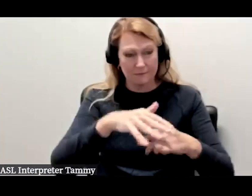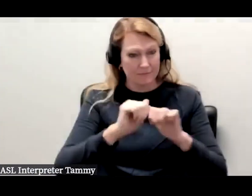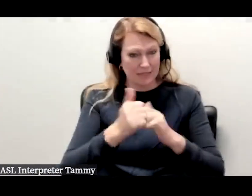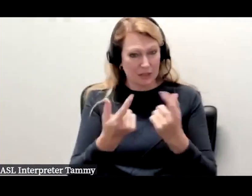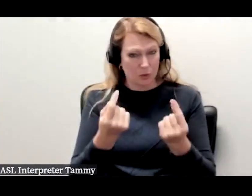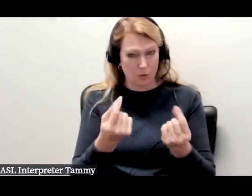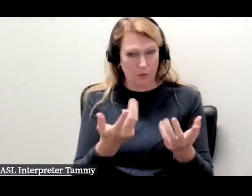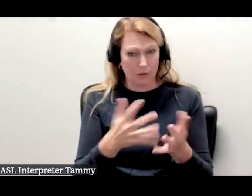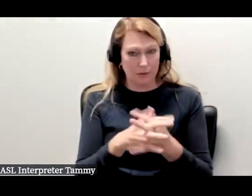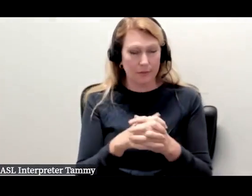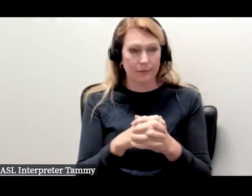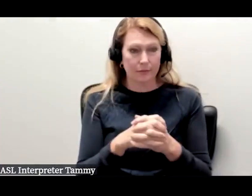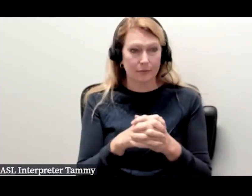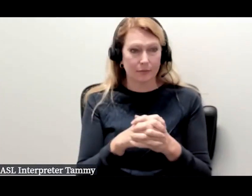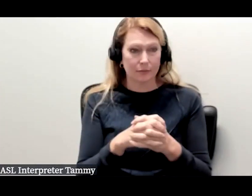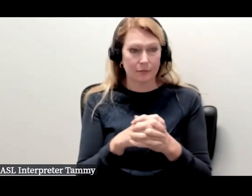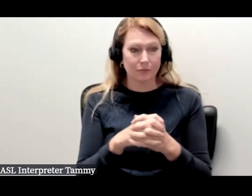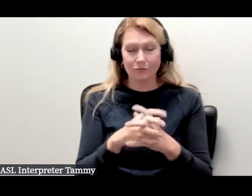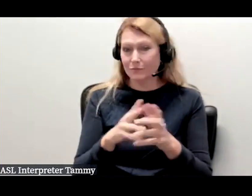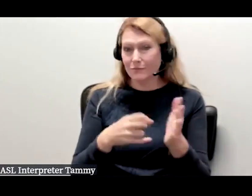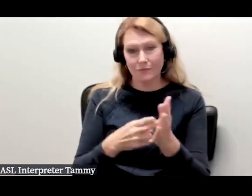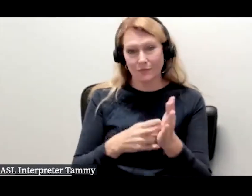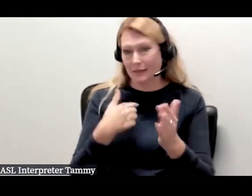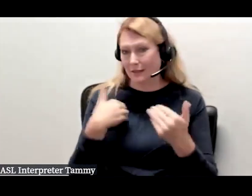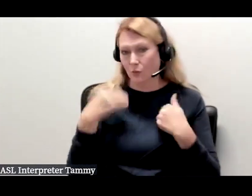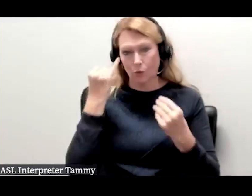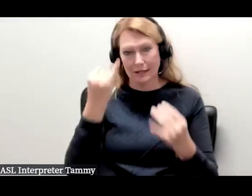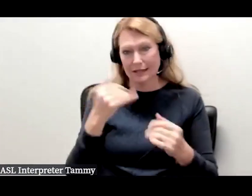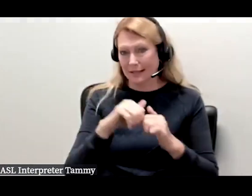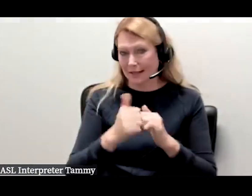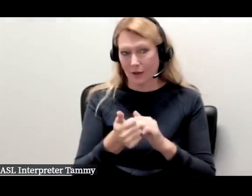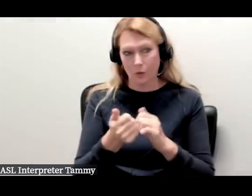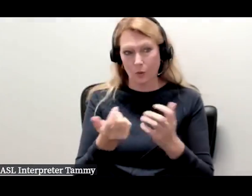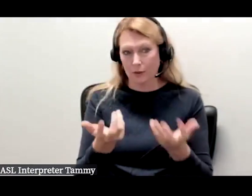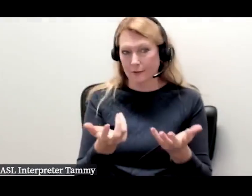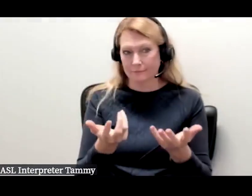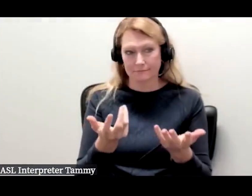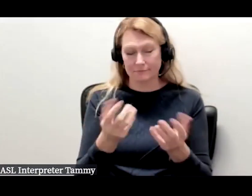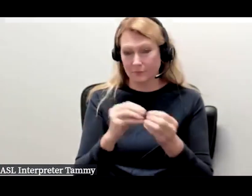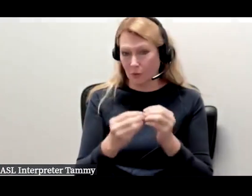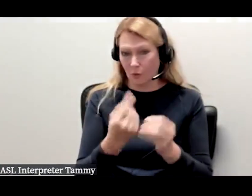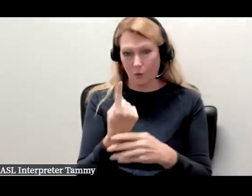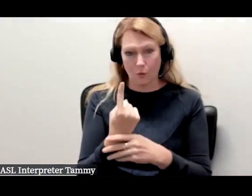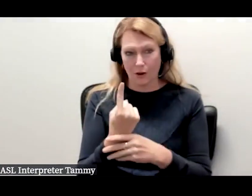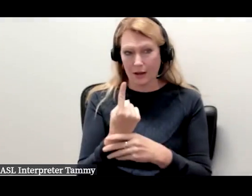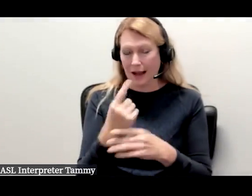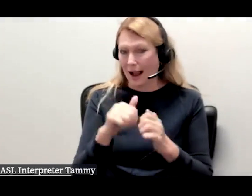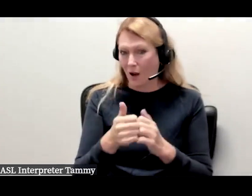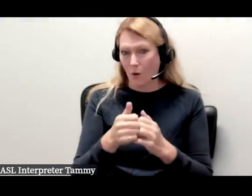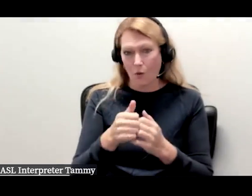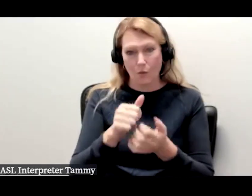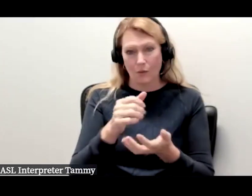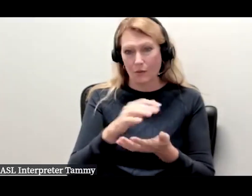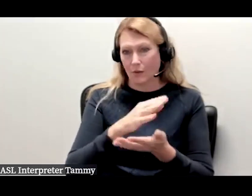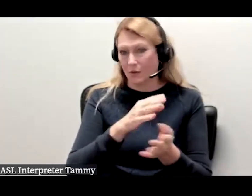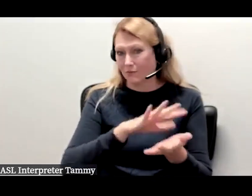that? yeah. I honestly have no idea how you go about number one, removing the volume of